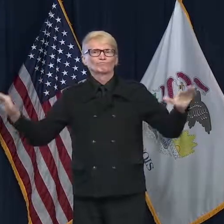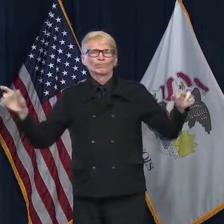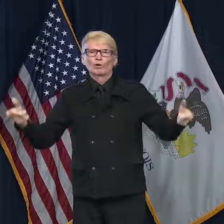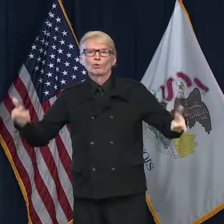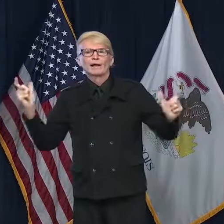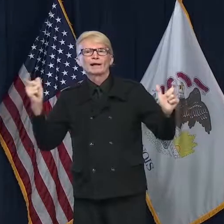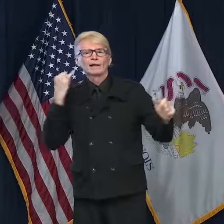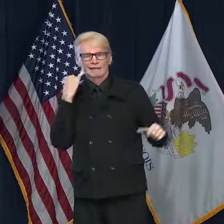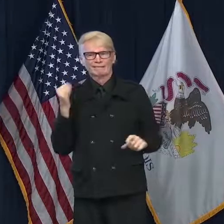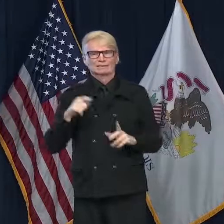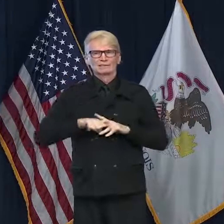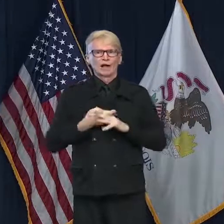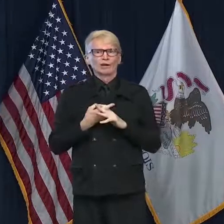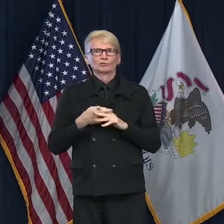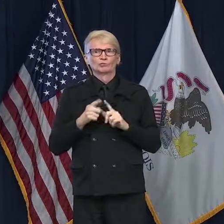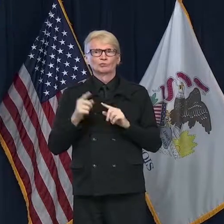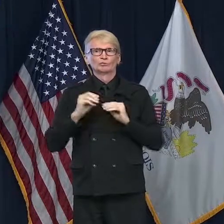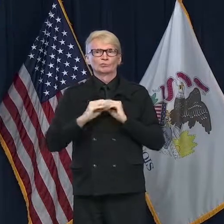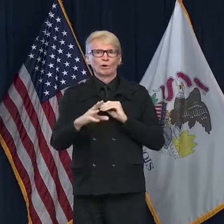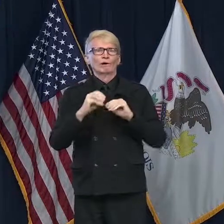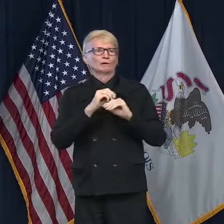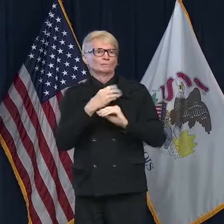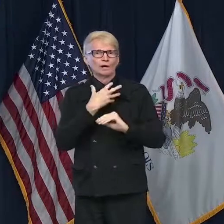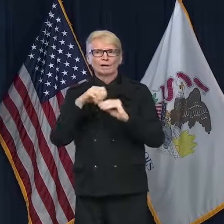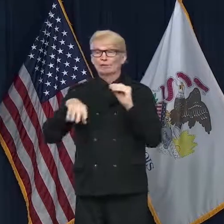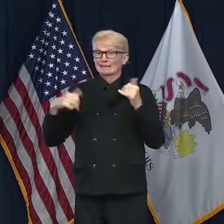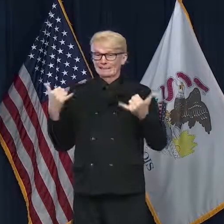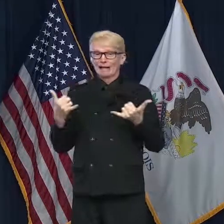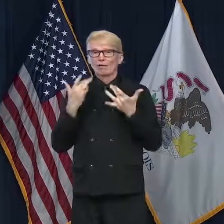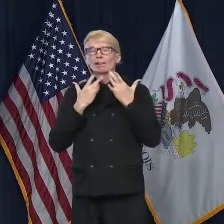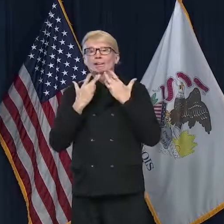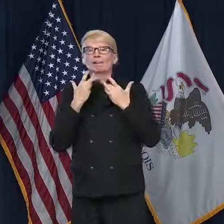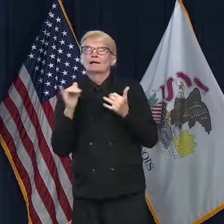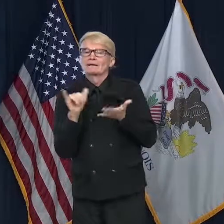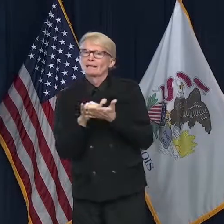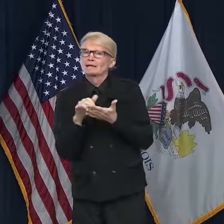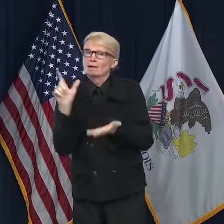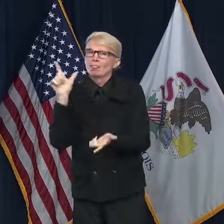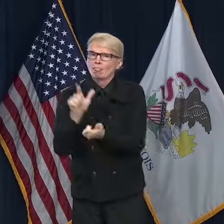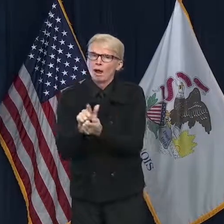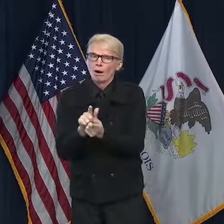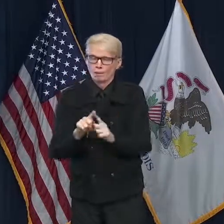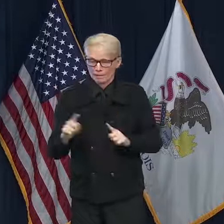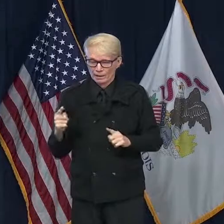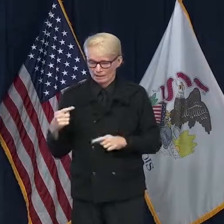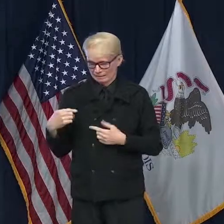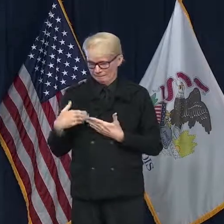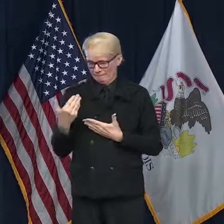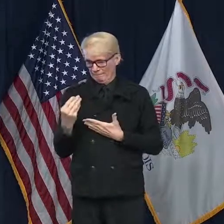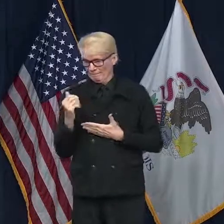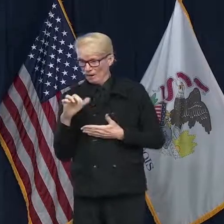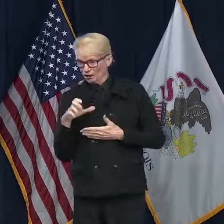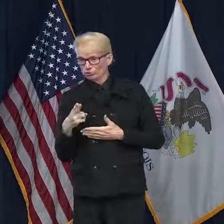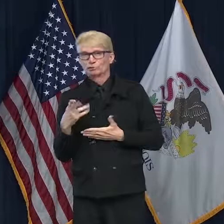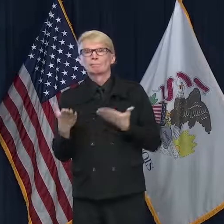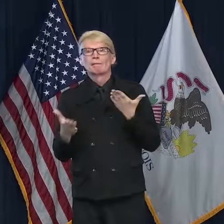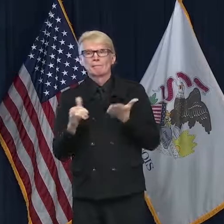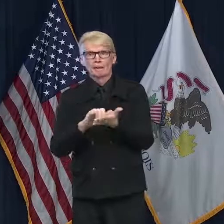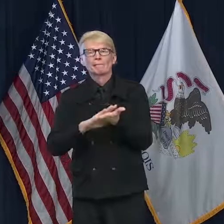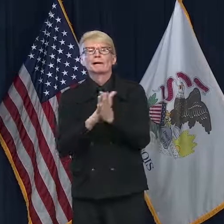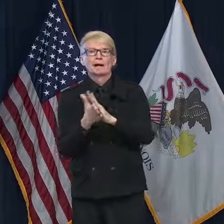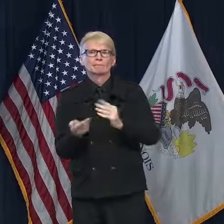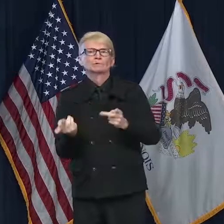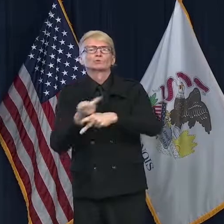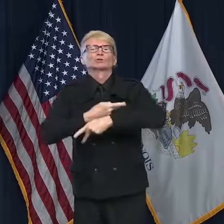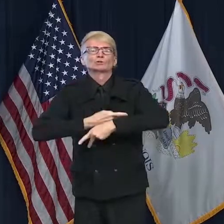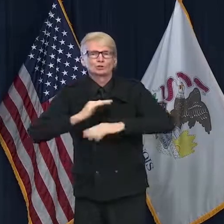a significant hold. We know the numbers now are very, very low, but that can change. Like you said, in March, we think that could become the predominant variant. So we'll